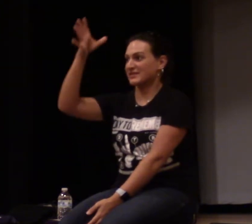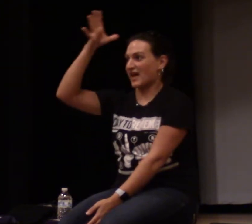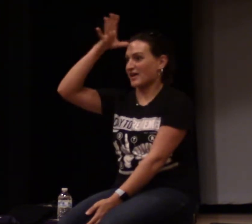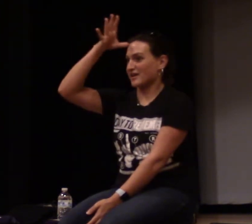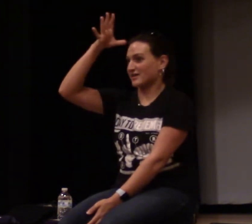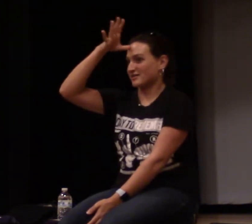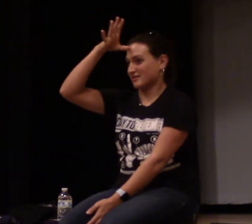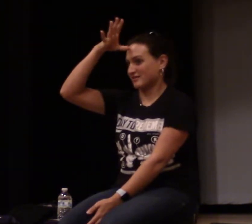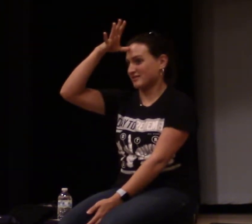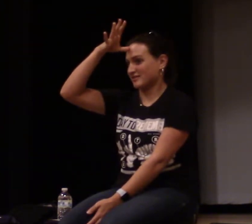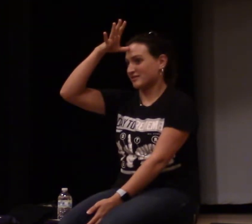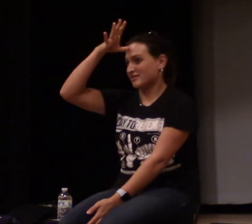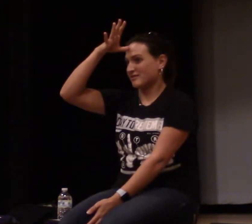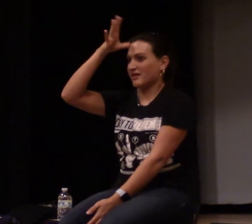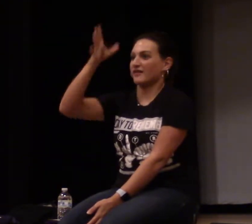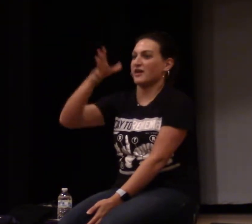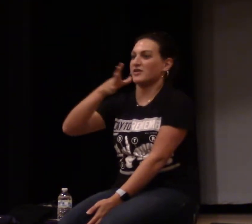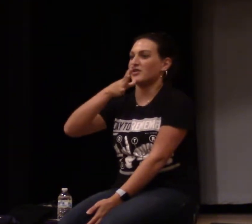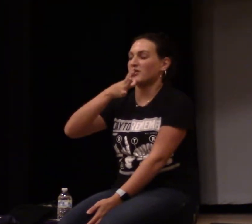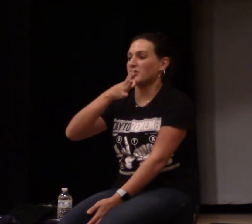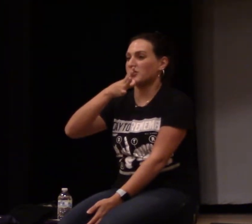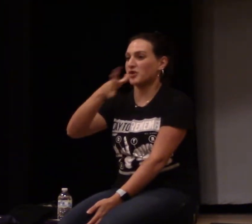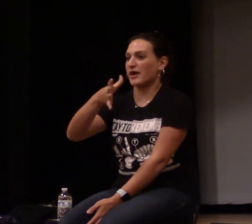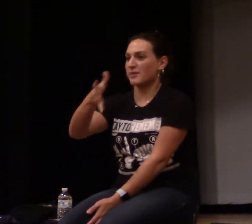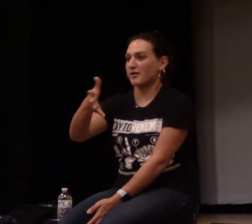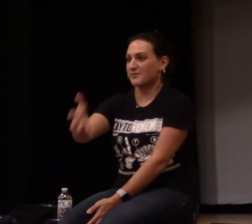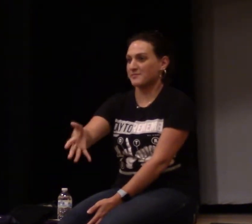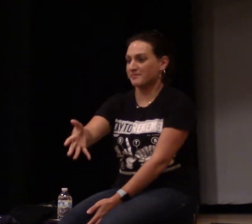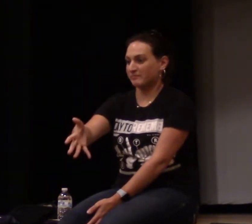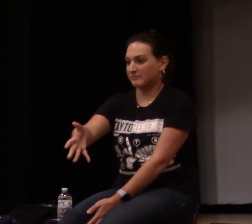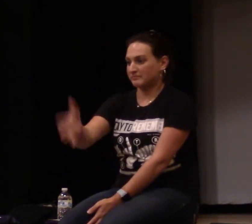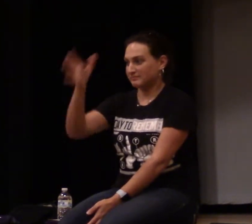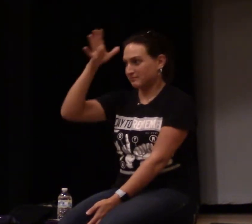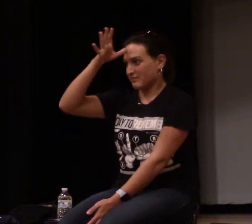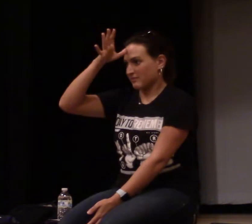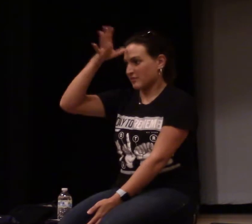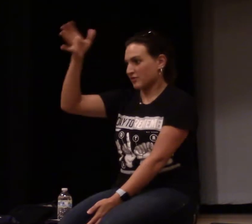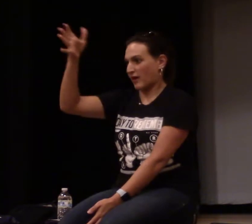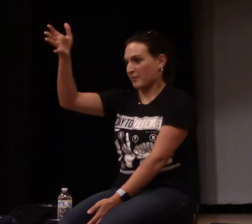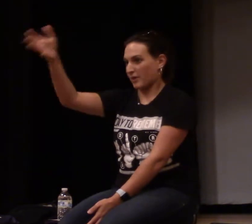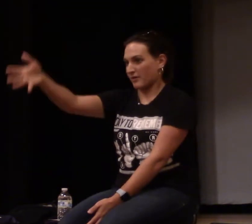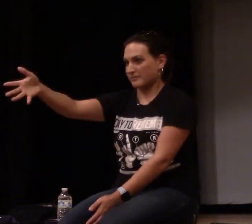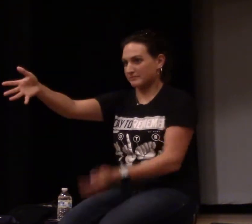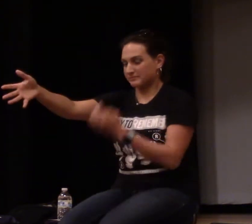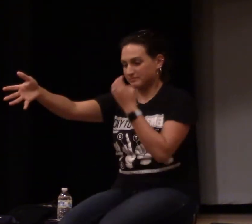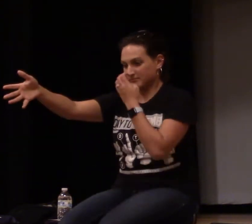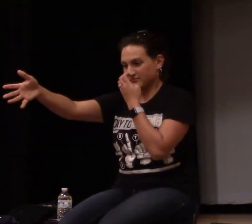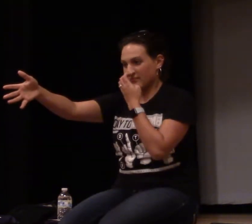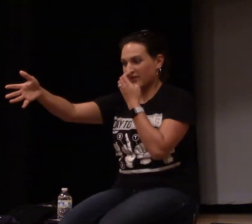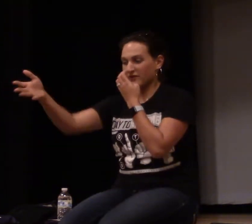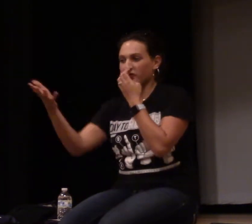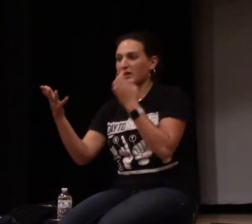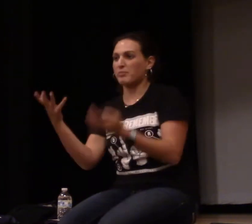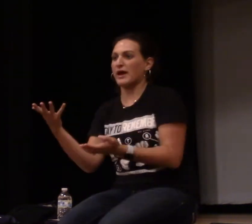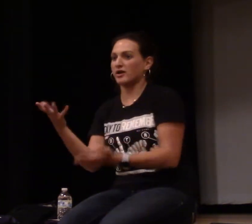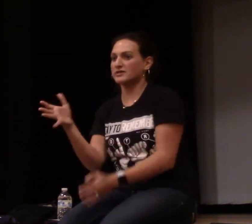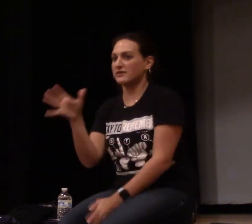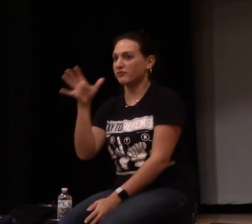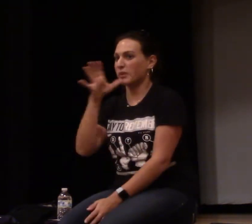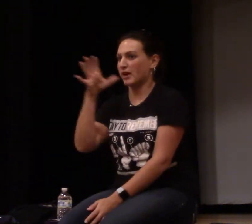dad, and then grandma, grandpa. And then for like parents, even parents, it's